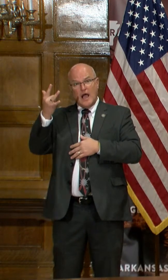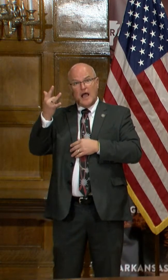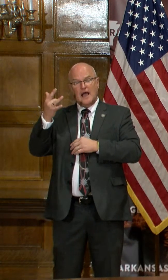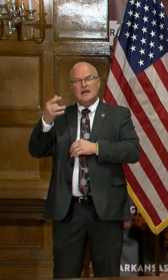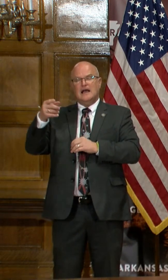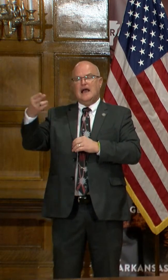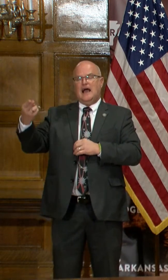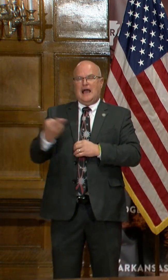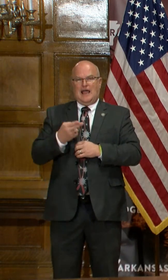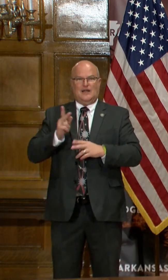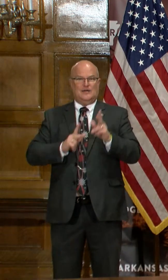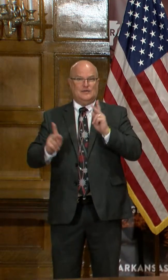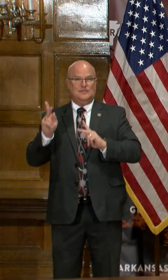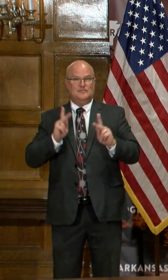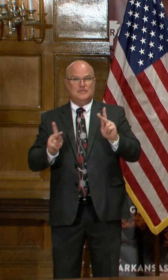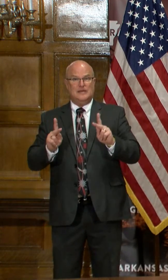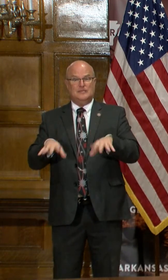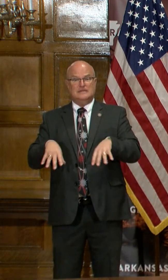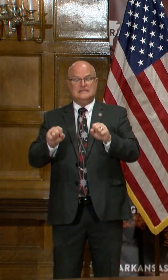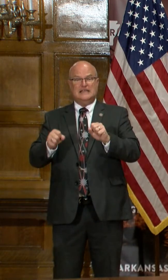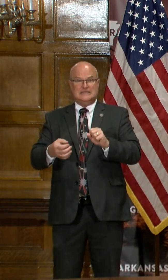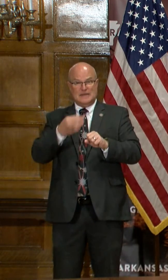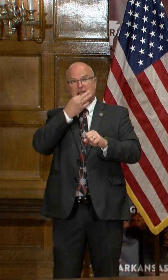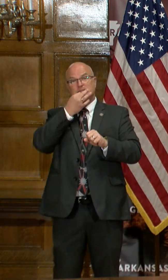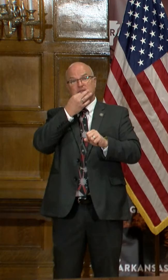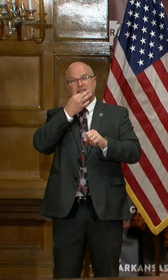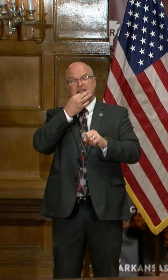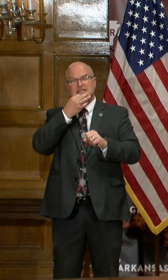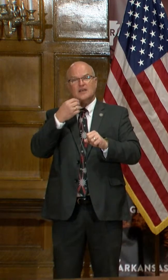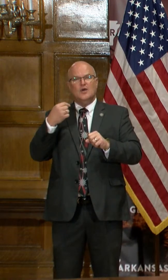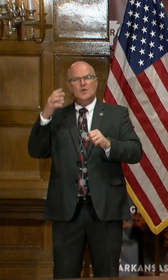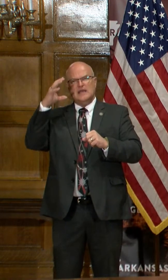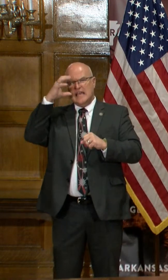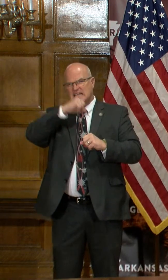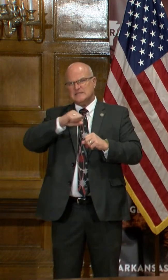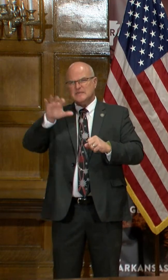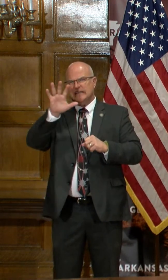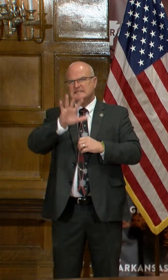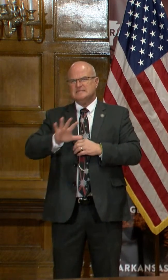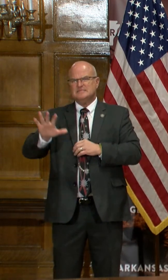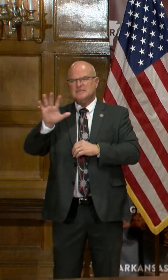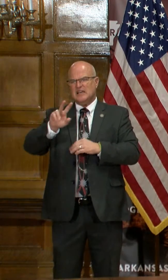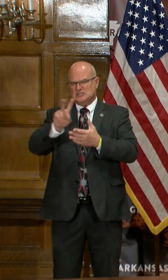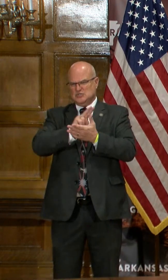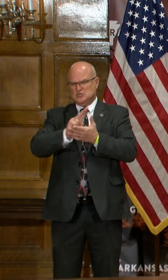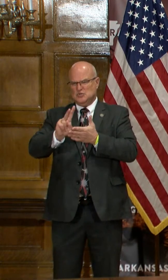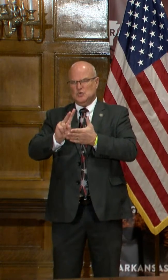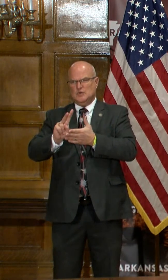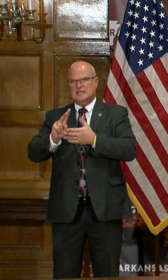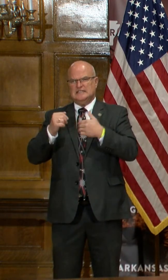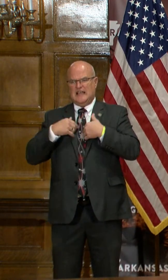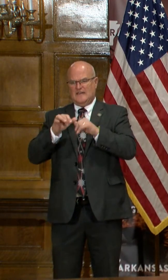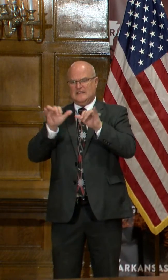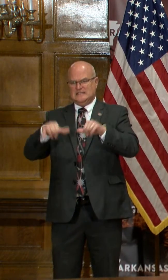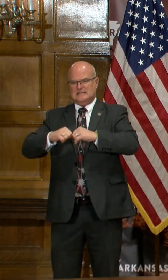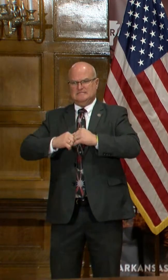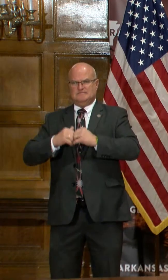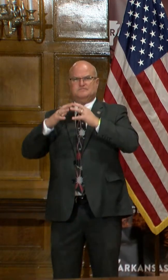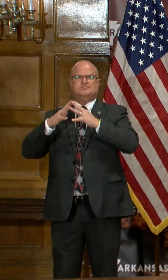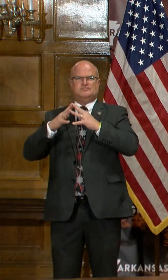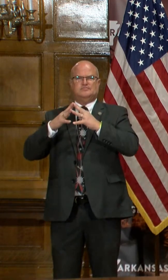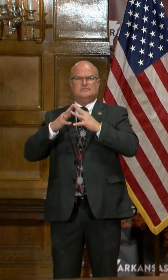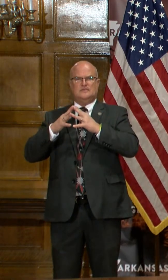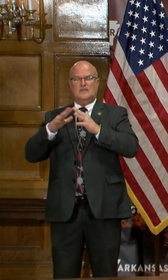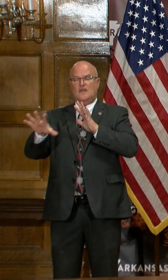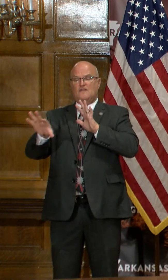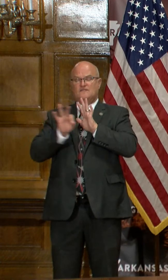have to hire personnel. It takes some expertise. We estimate that it'll take 2 weeks to get this system in place if we find the